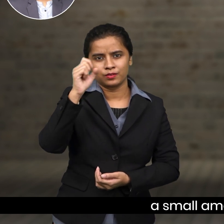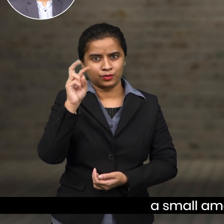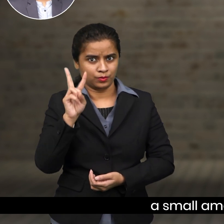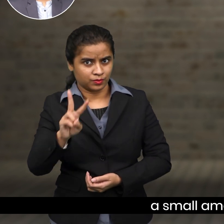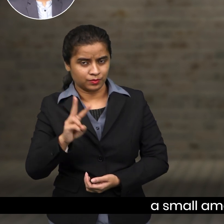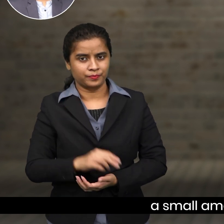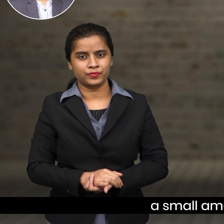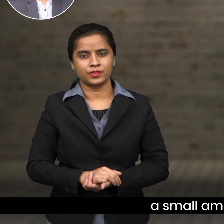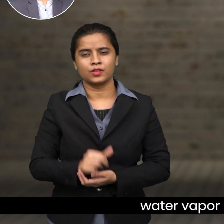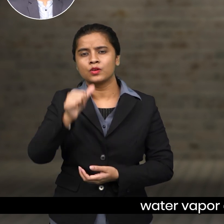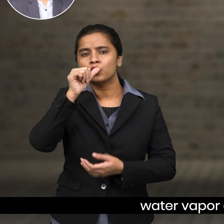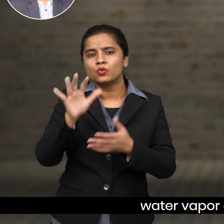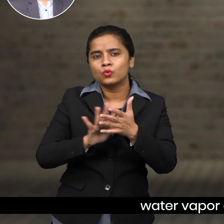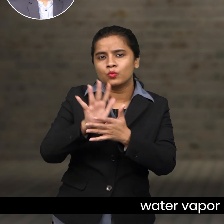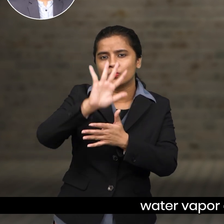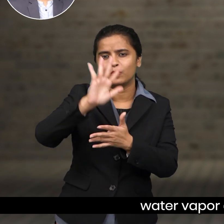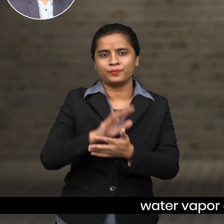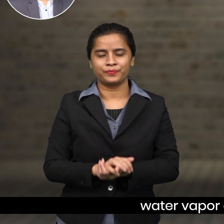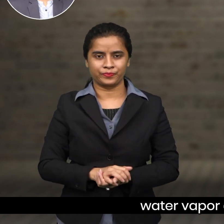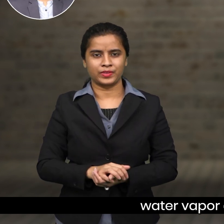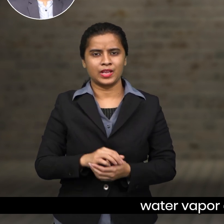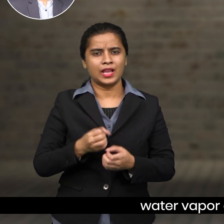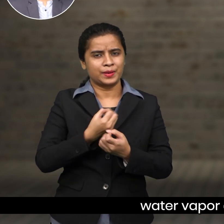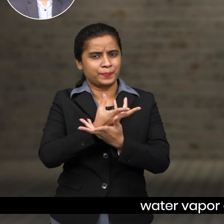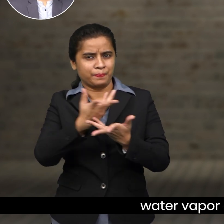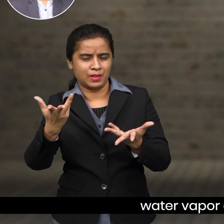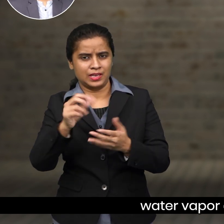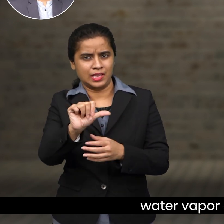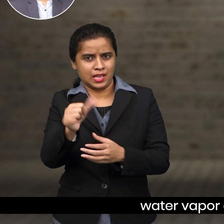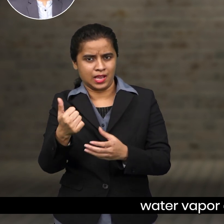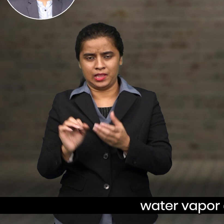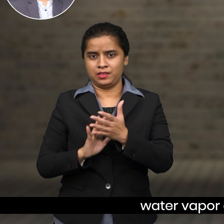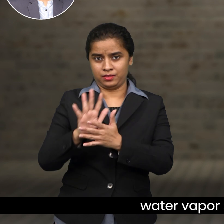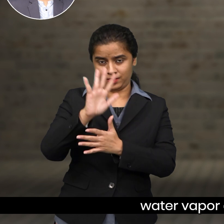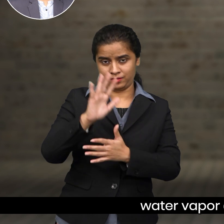carbon dioxide, water vapor, and several other gases.